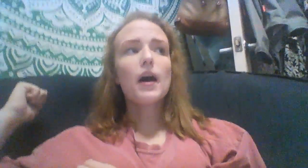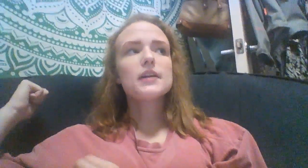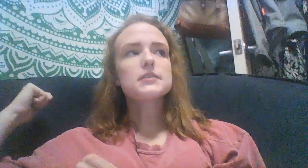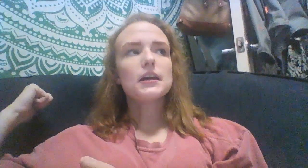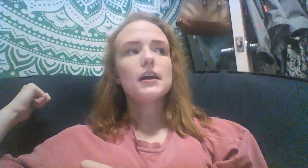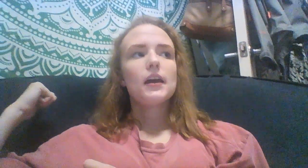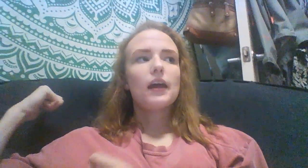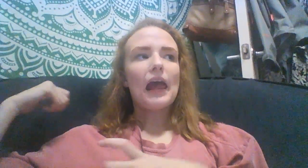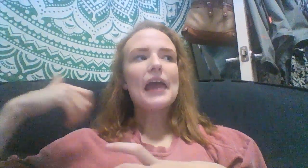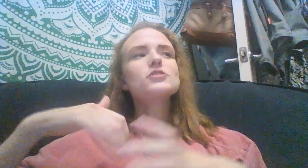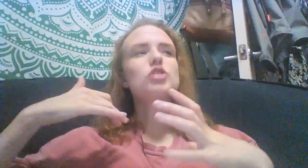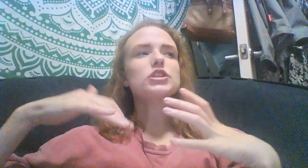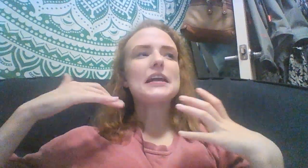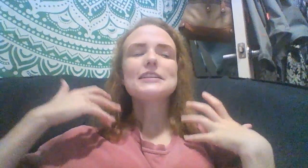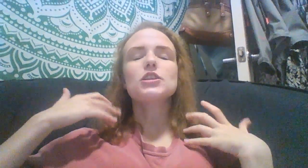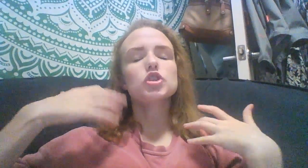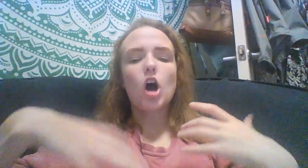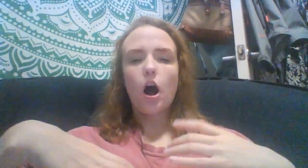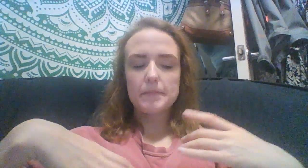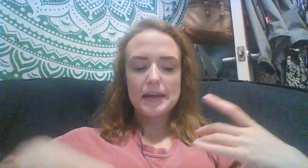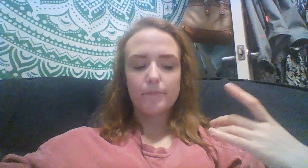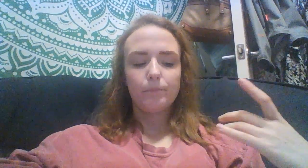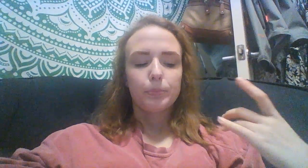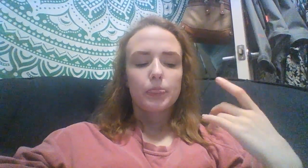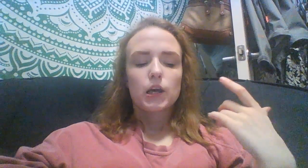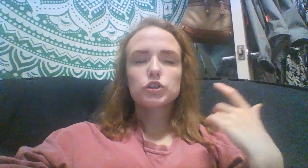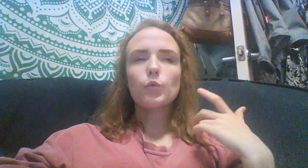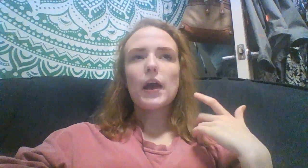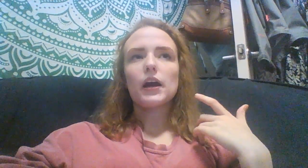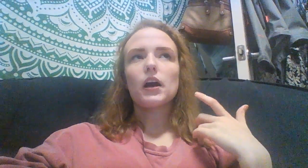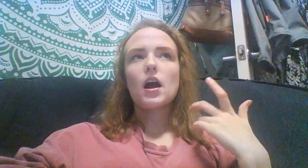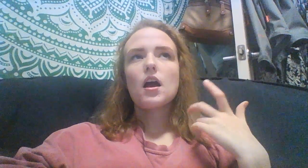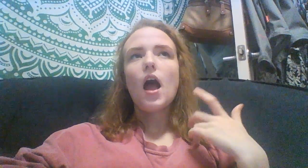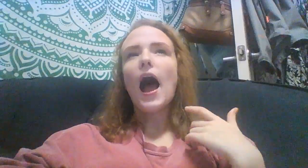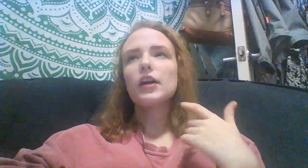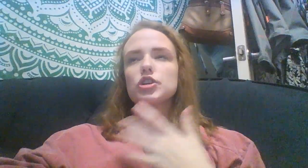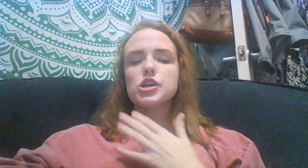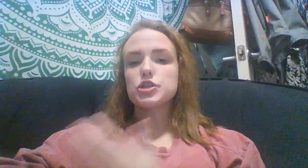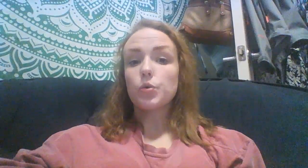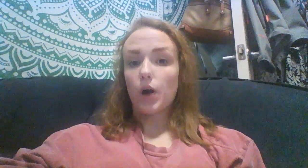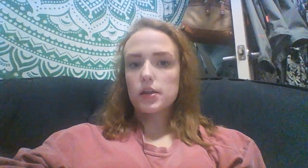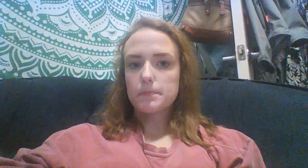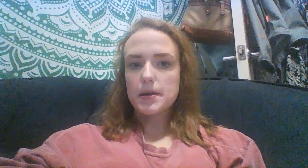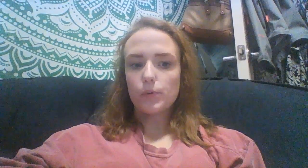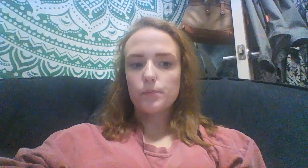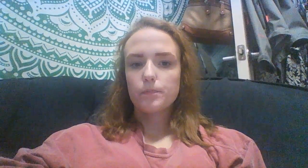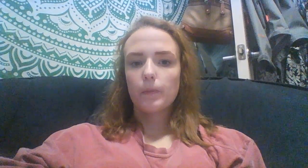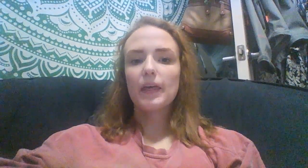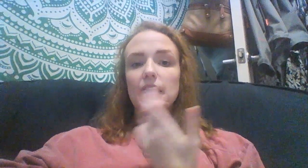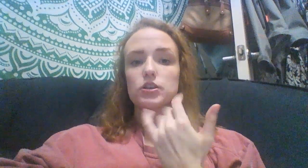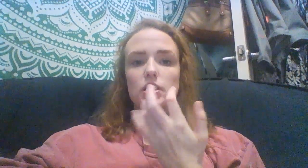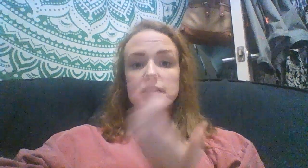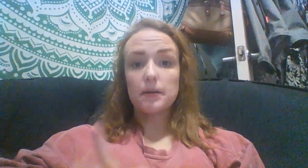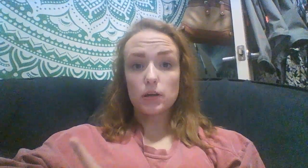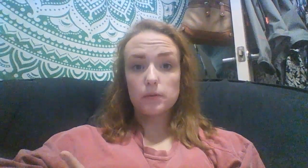But it's taught me to where I shouldn't ignore other people. Like, I should accept other